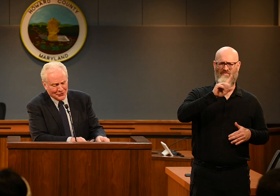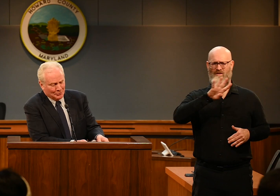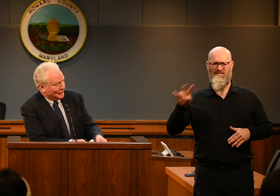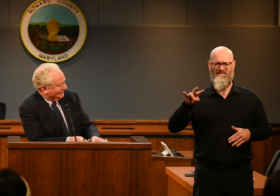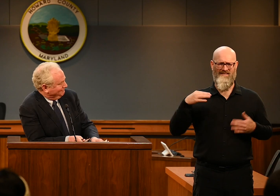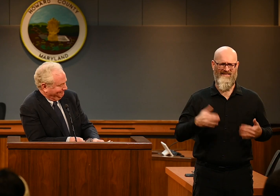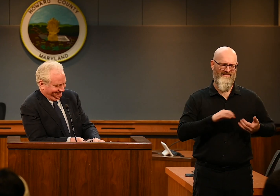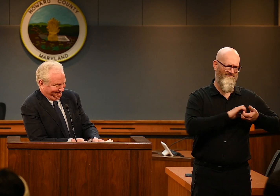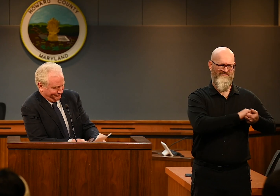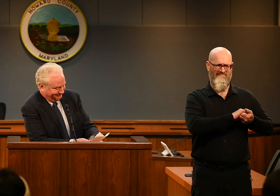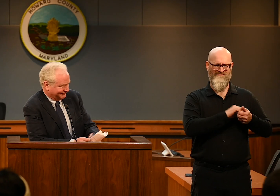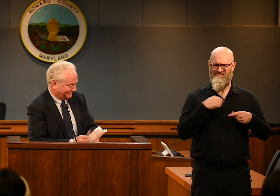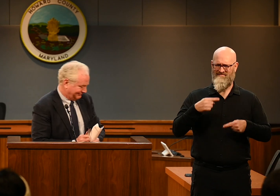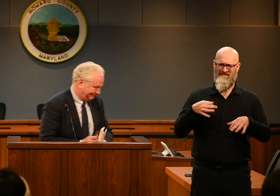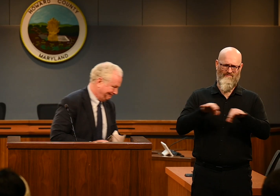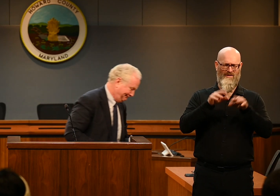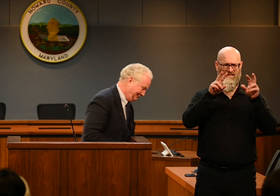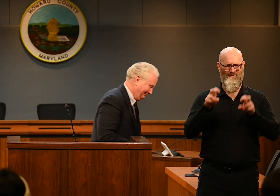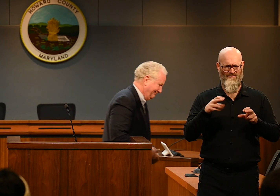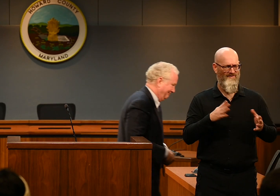Senator Alserbrooks.